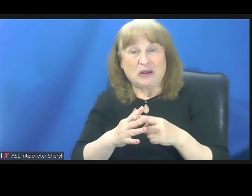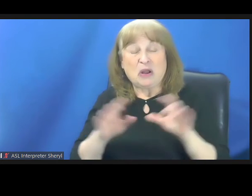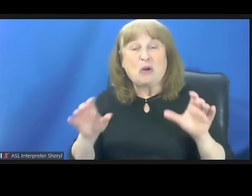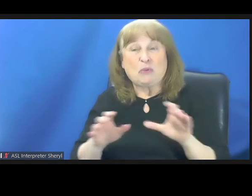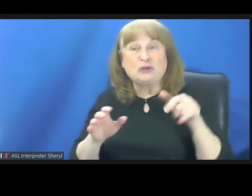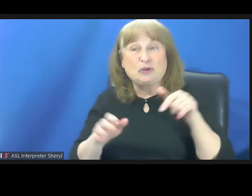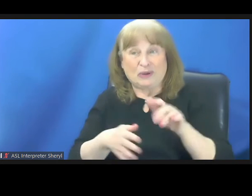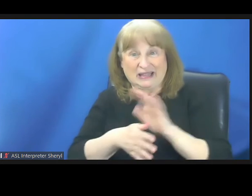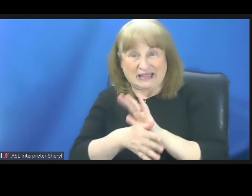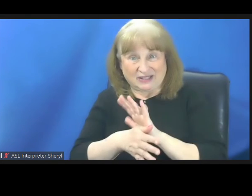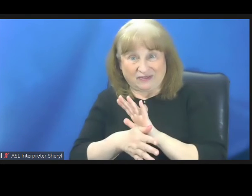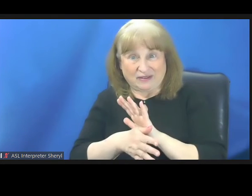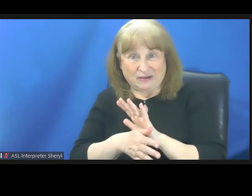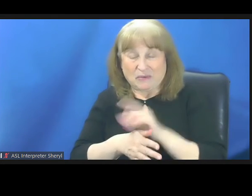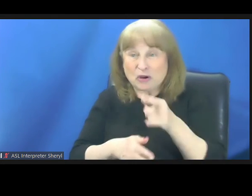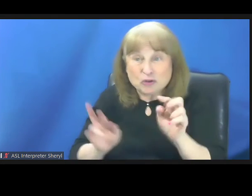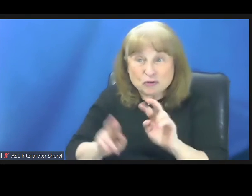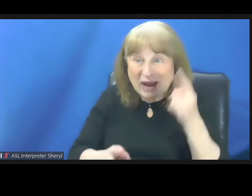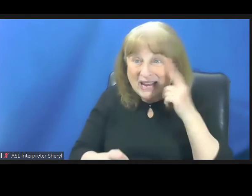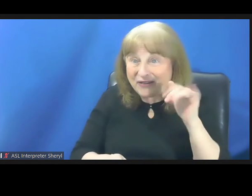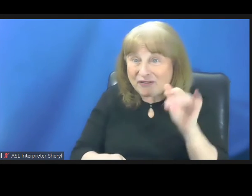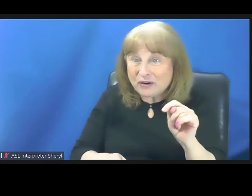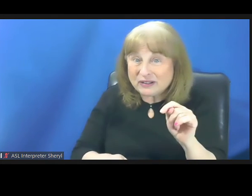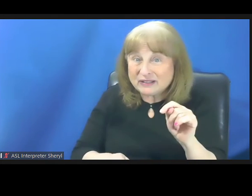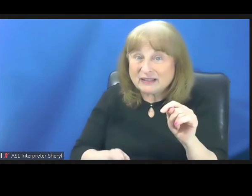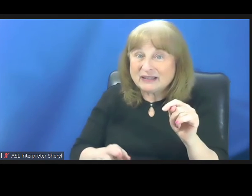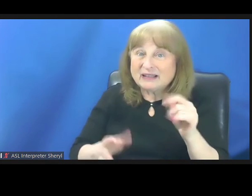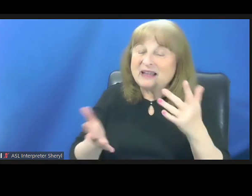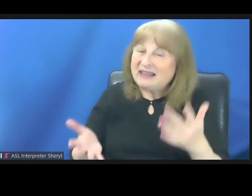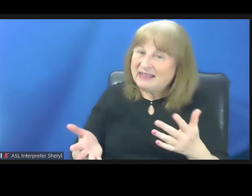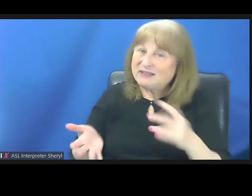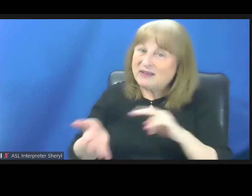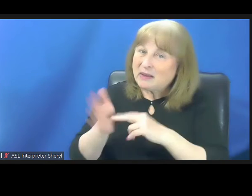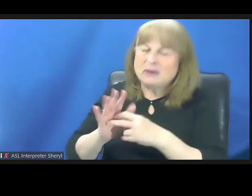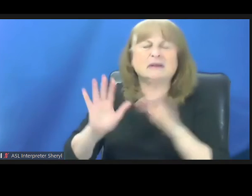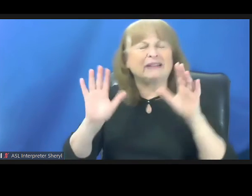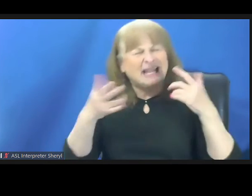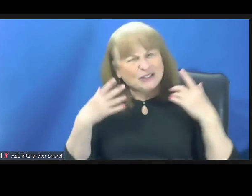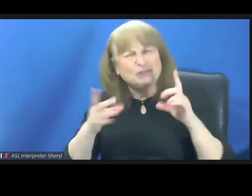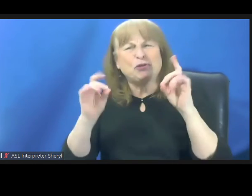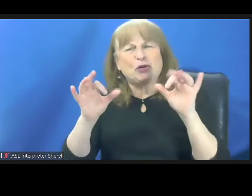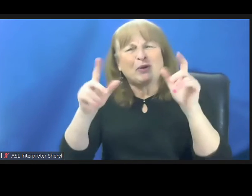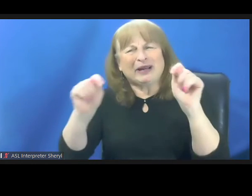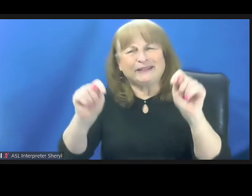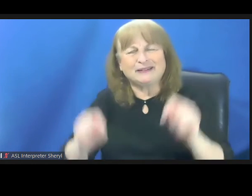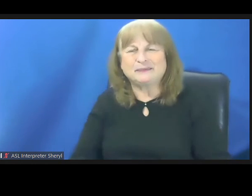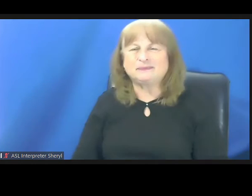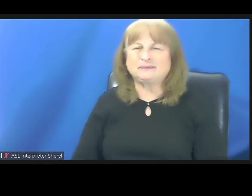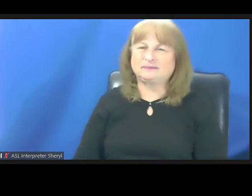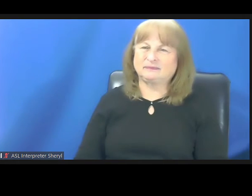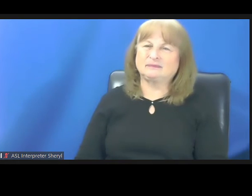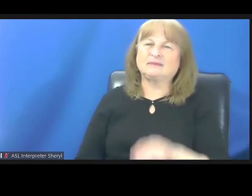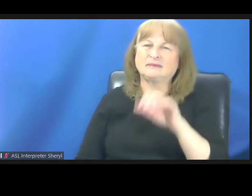this film. Are you ready for it? These are the implications. No, let's do it. And